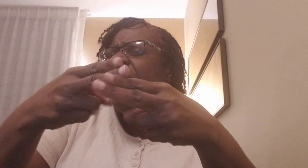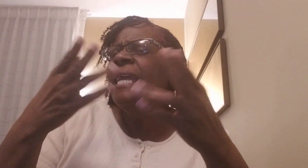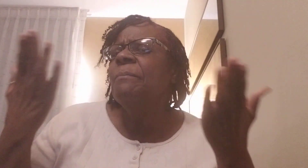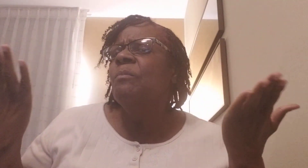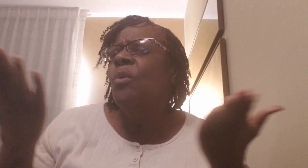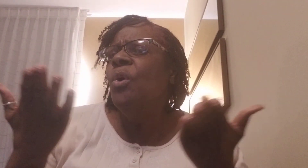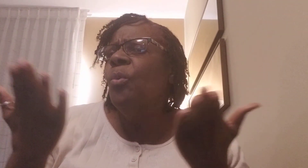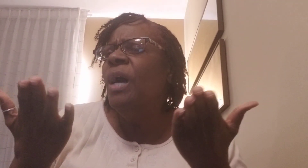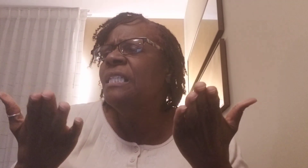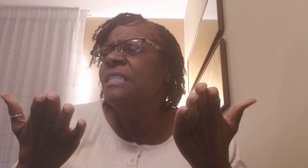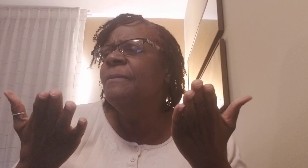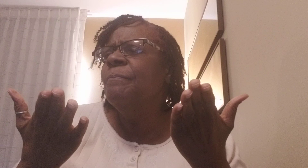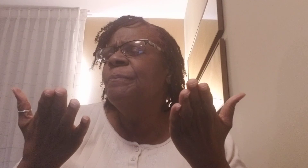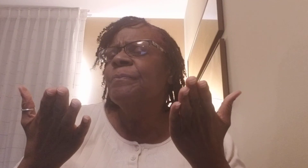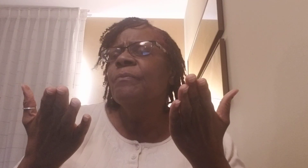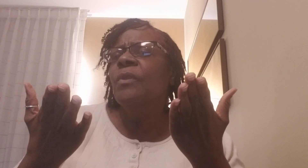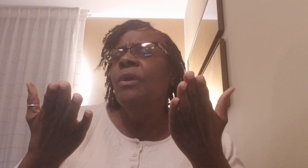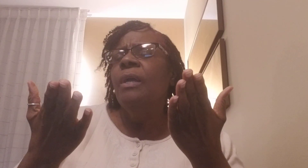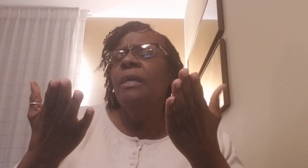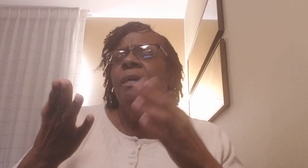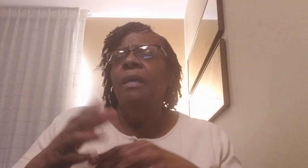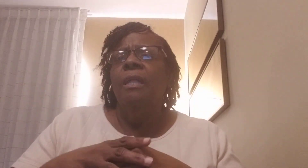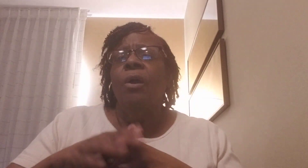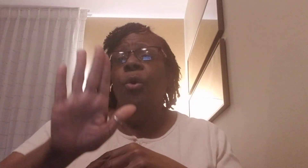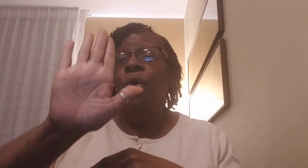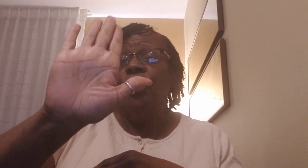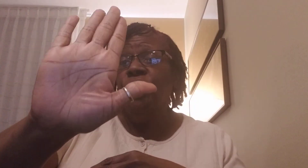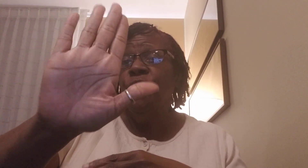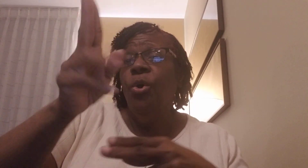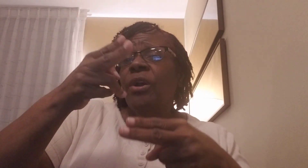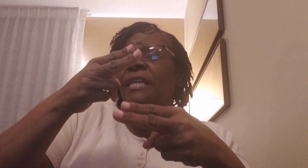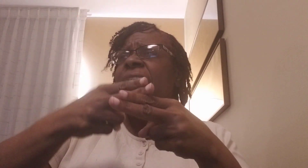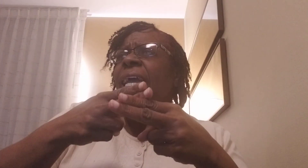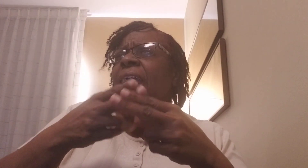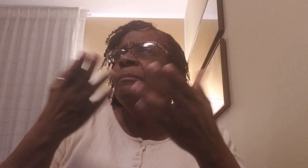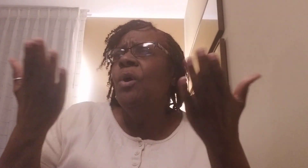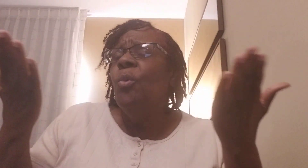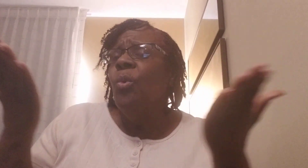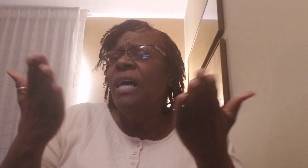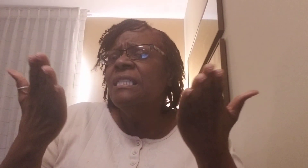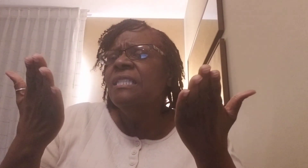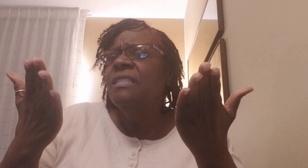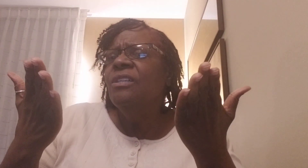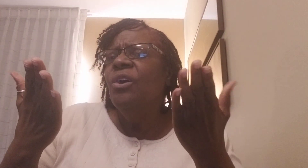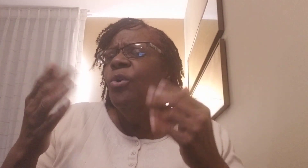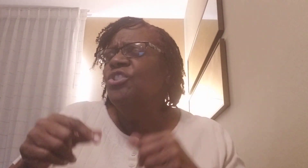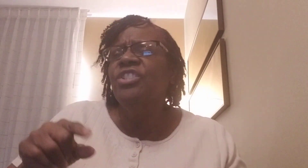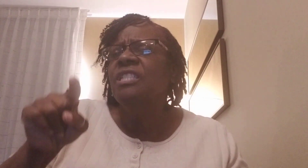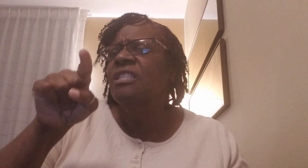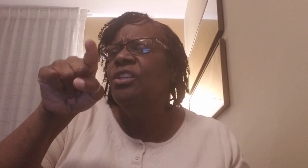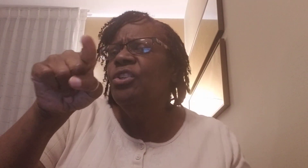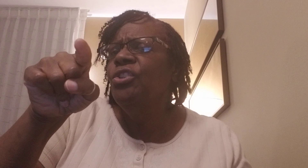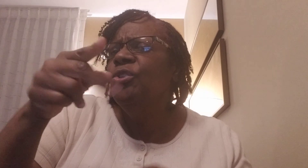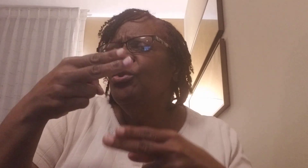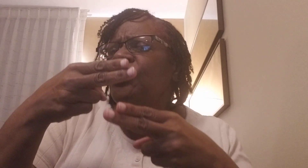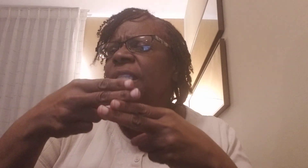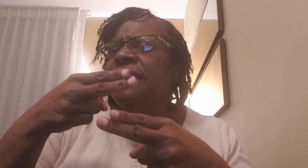name what? Or your name what? Or just you